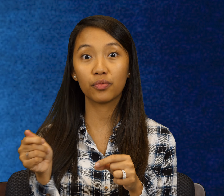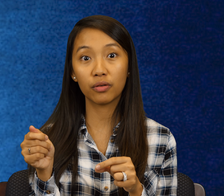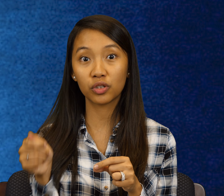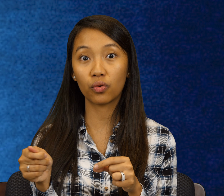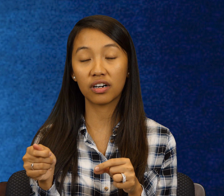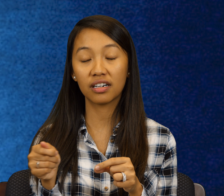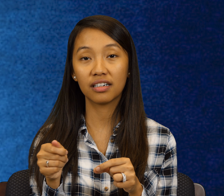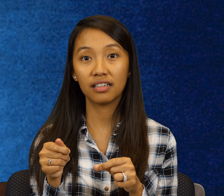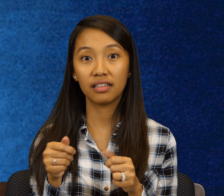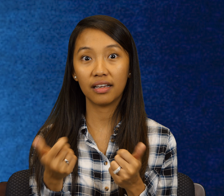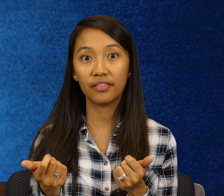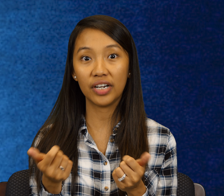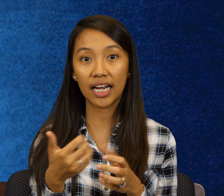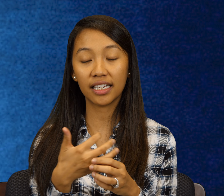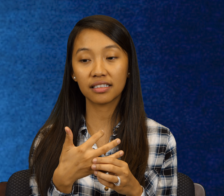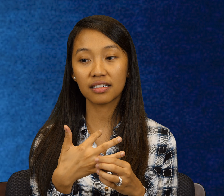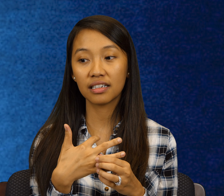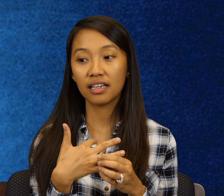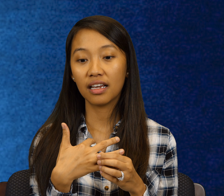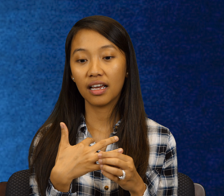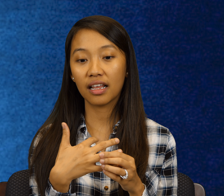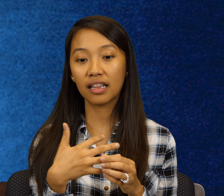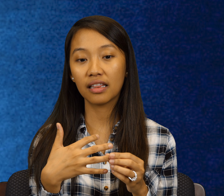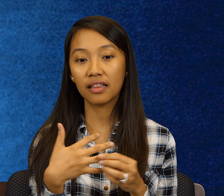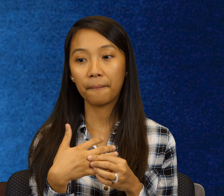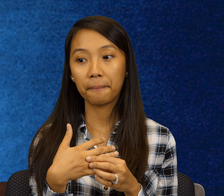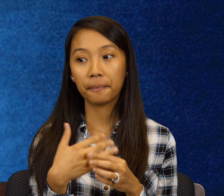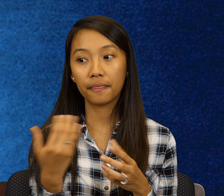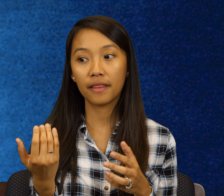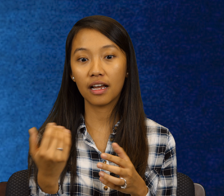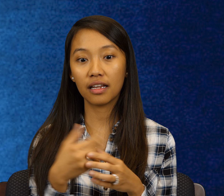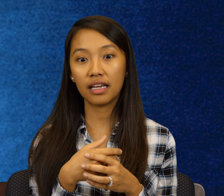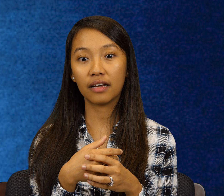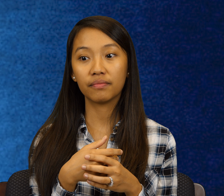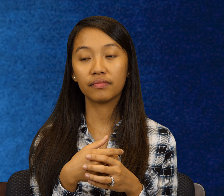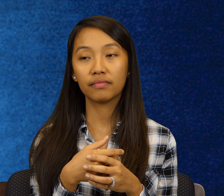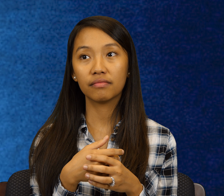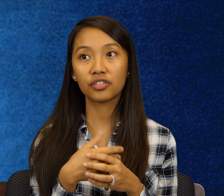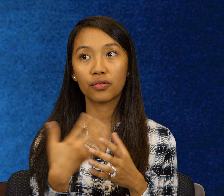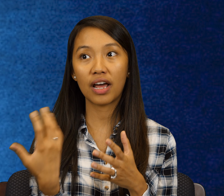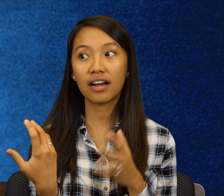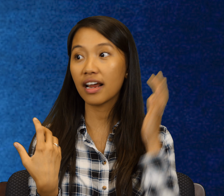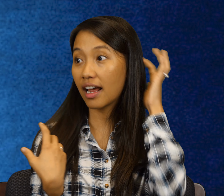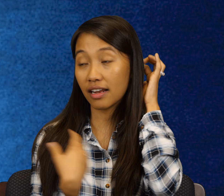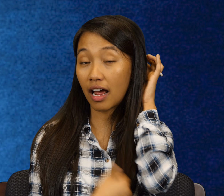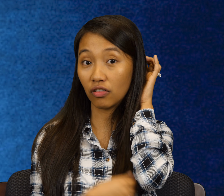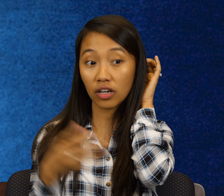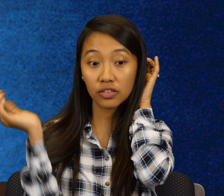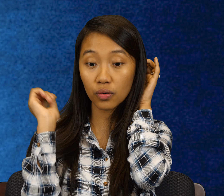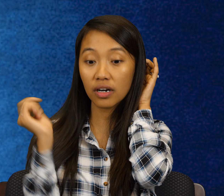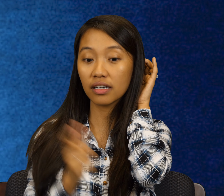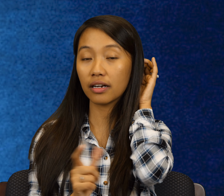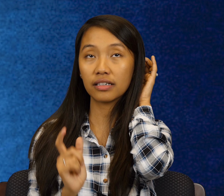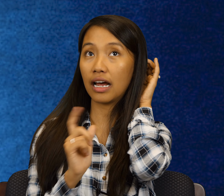bedroom door every night. And yeah, so that night I locked the door, and then, yeah, I